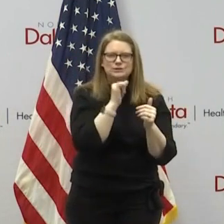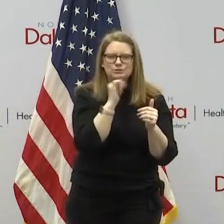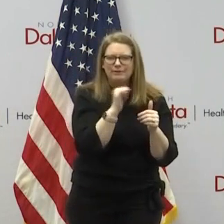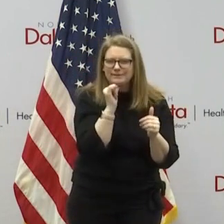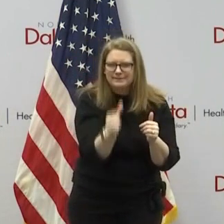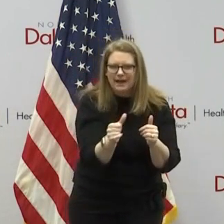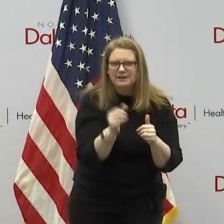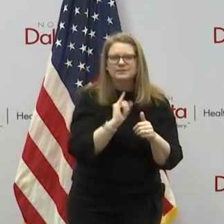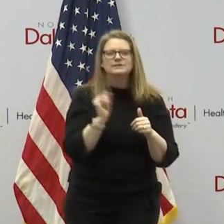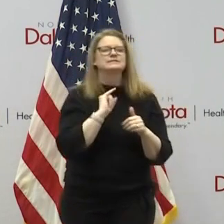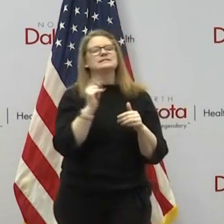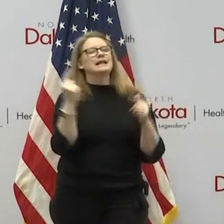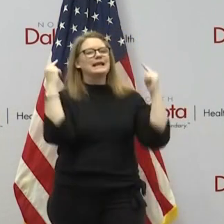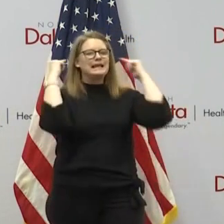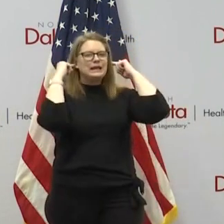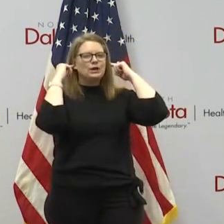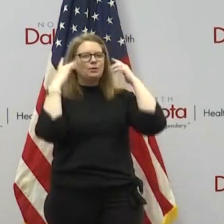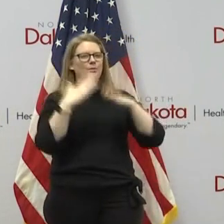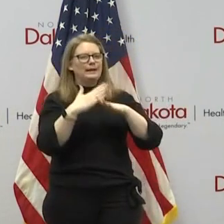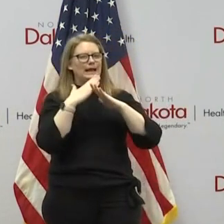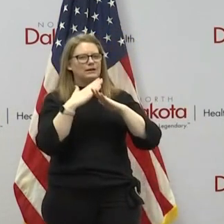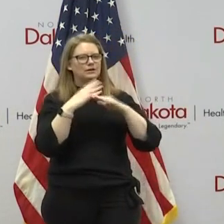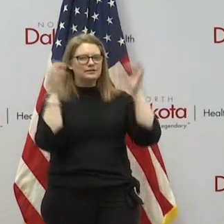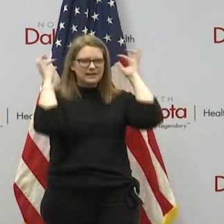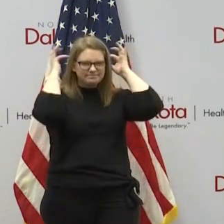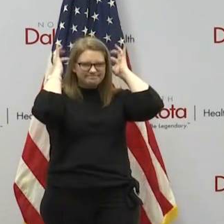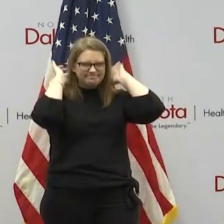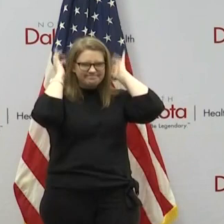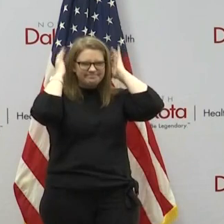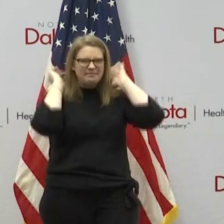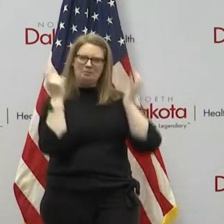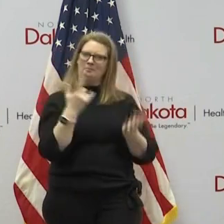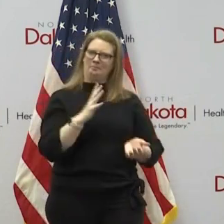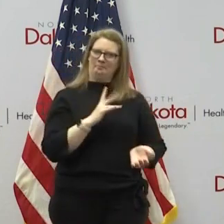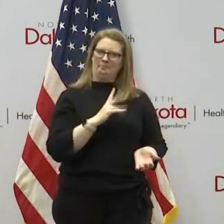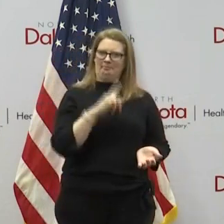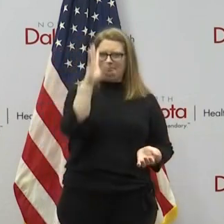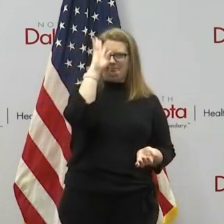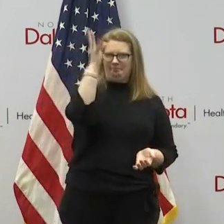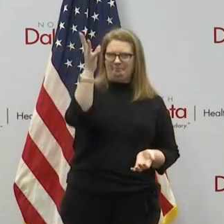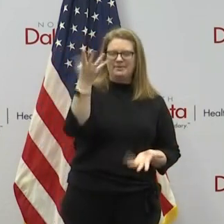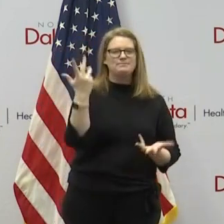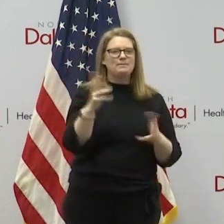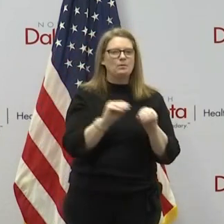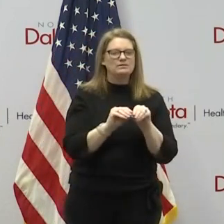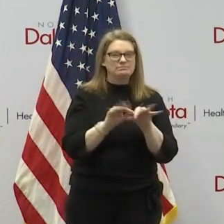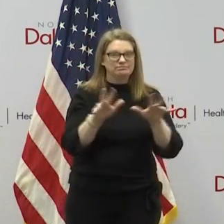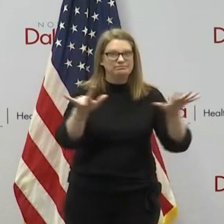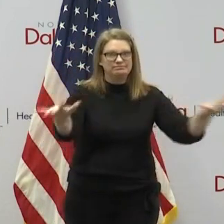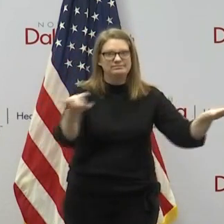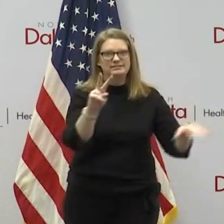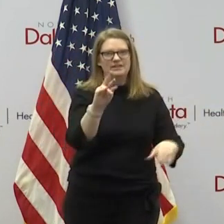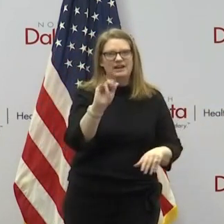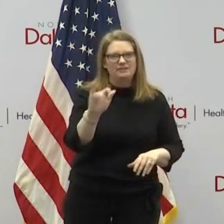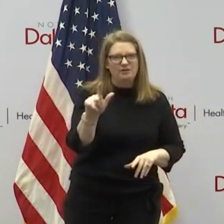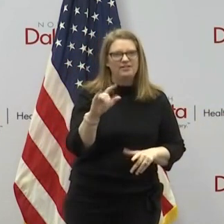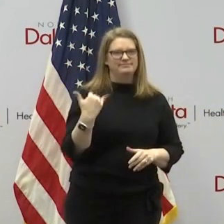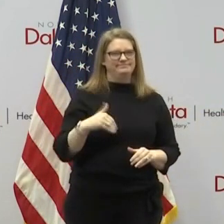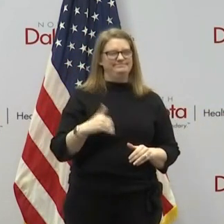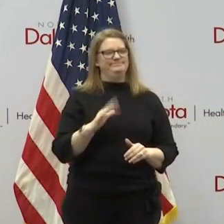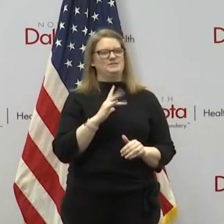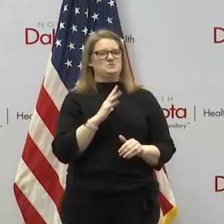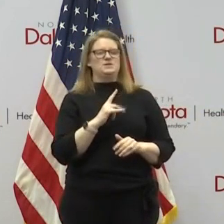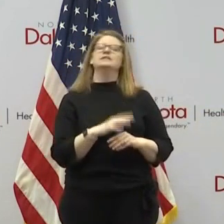a ear protector. So I thought that was a great little invention. Maybe that'll go viral like some other things out of North Dakota, so I wanted to